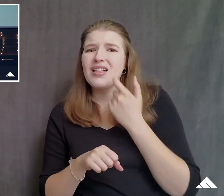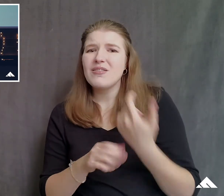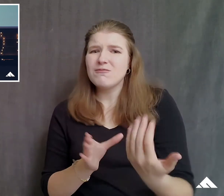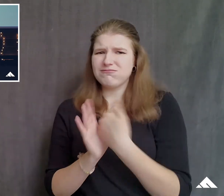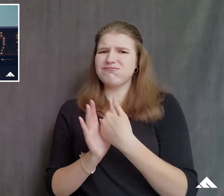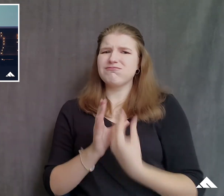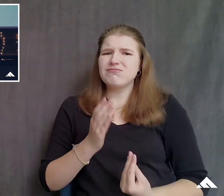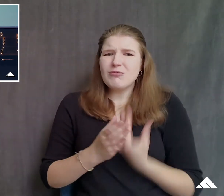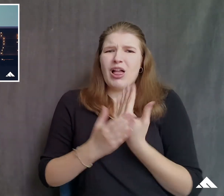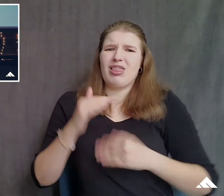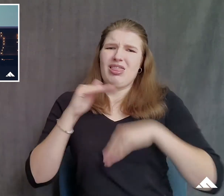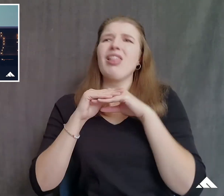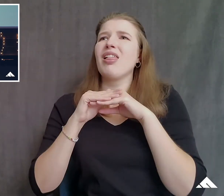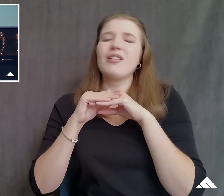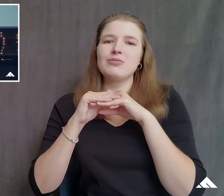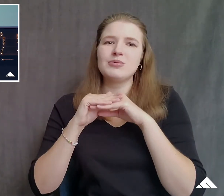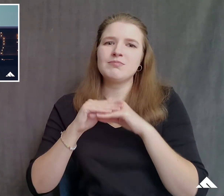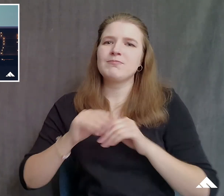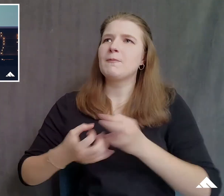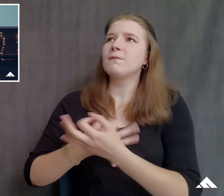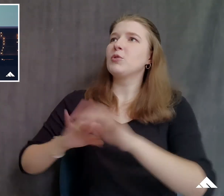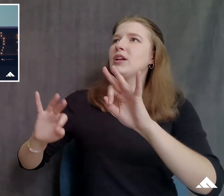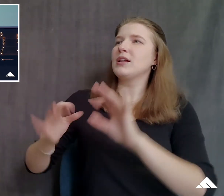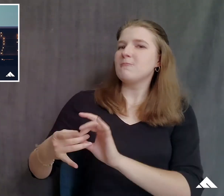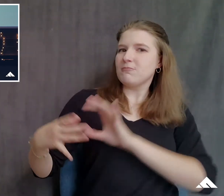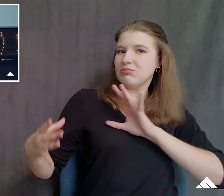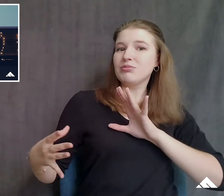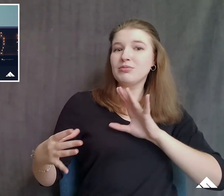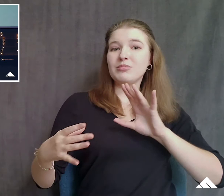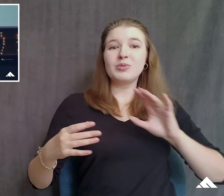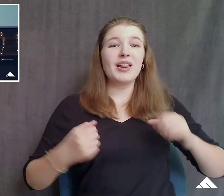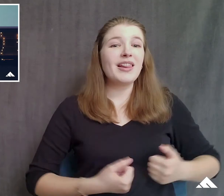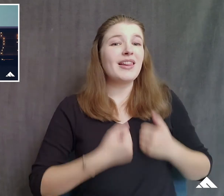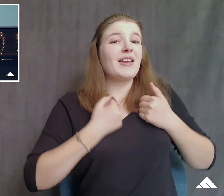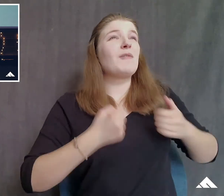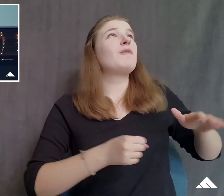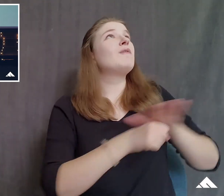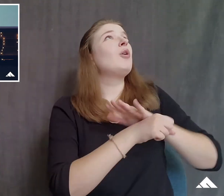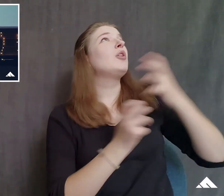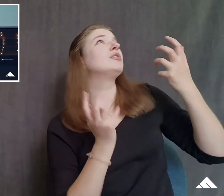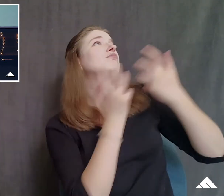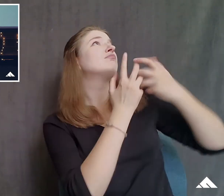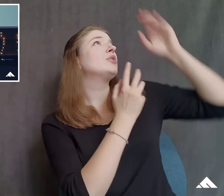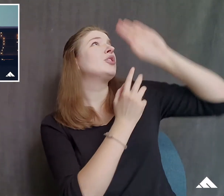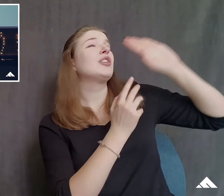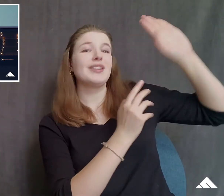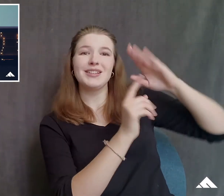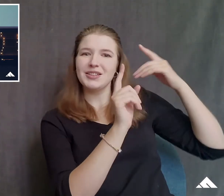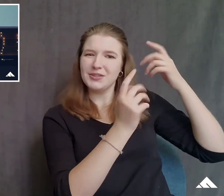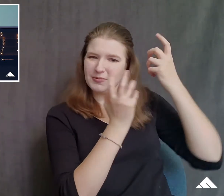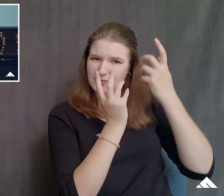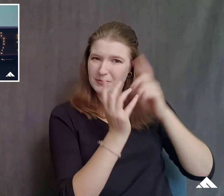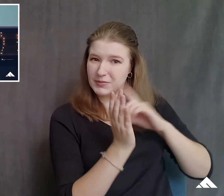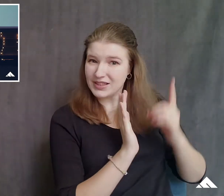we're living fully into how God created us to live, unbound by